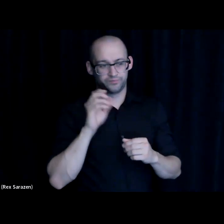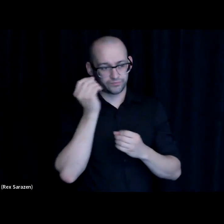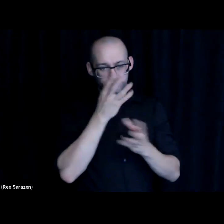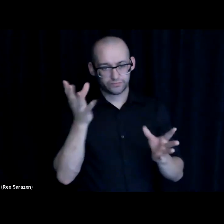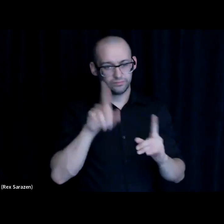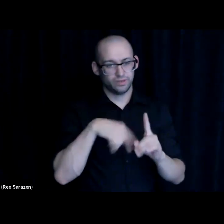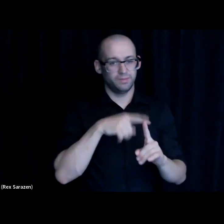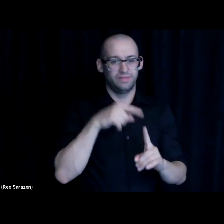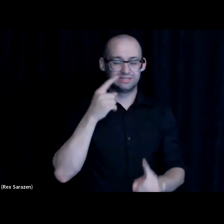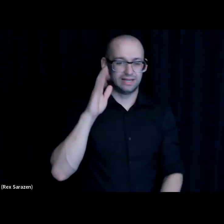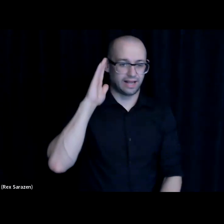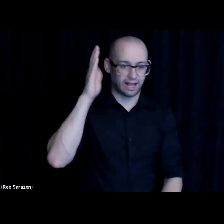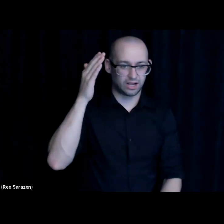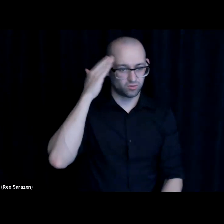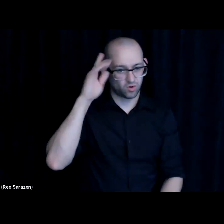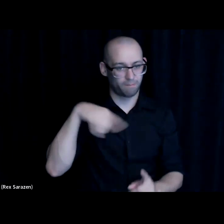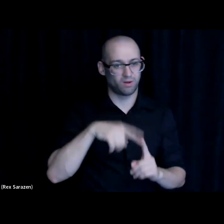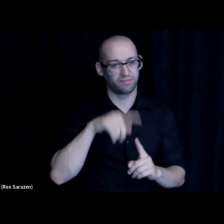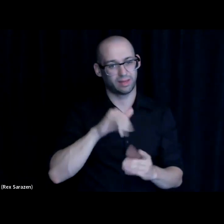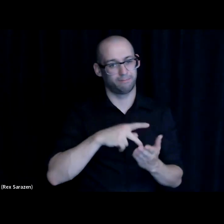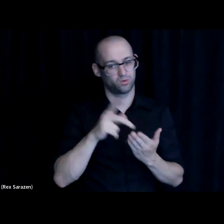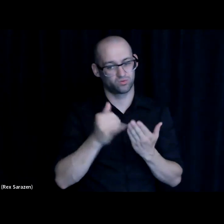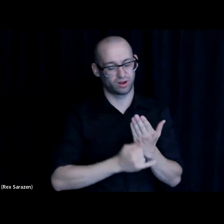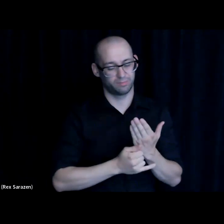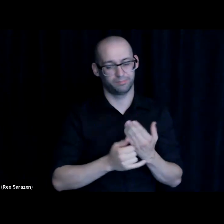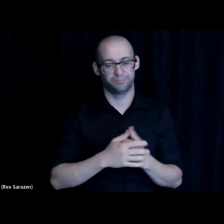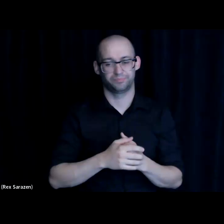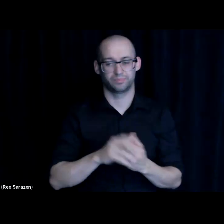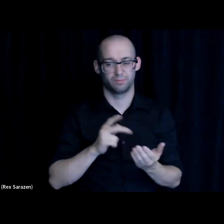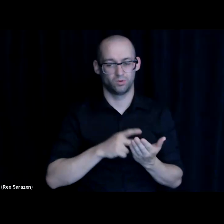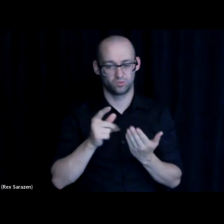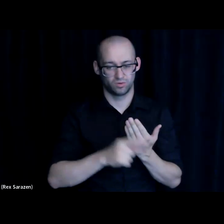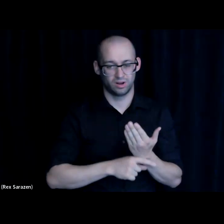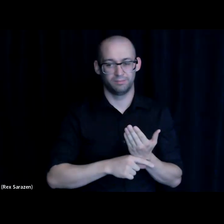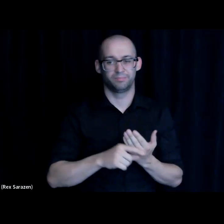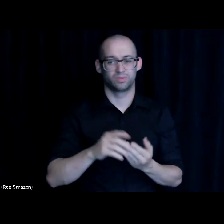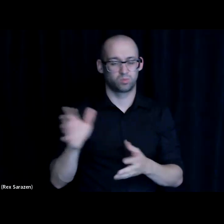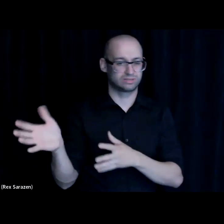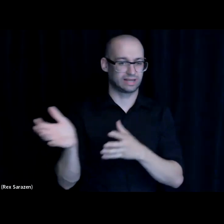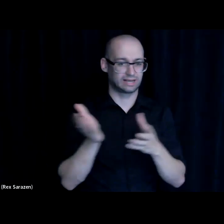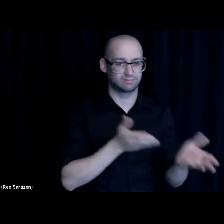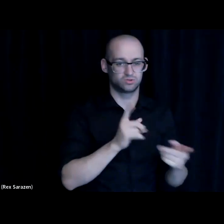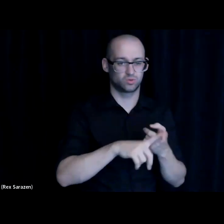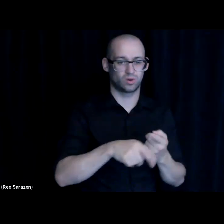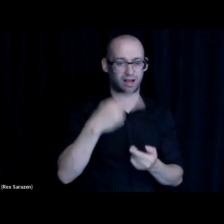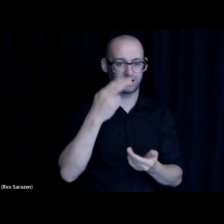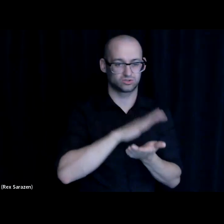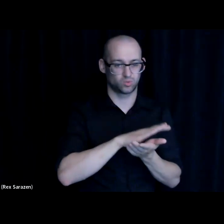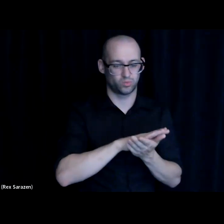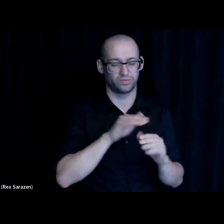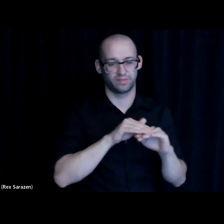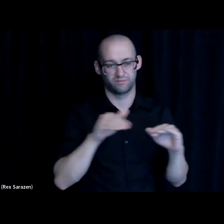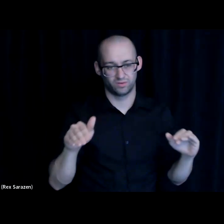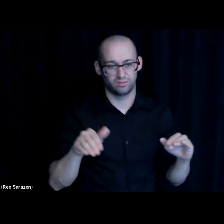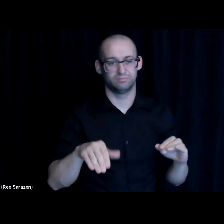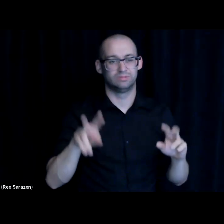these programs? You can get a device, you can get internet access. And so we took that down to our high school level as well, with a group called